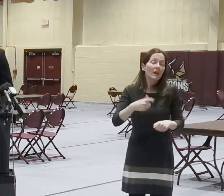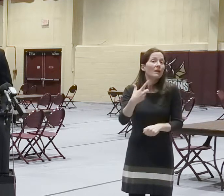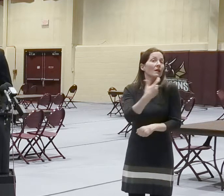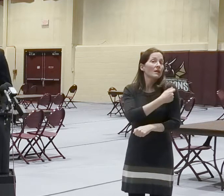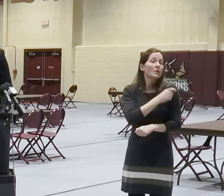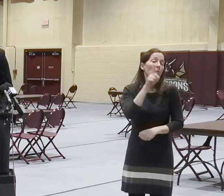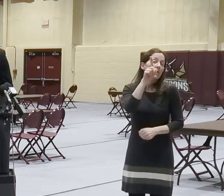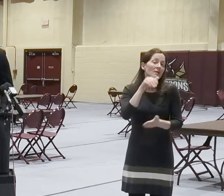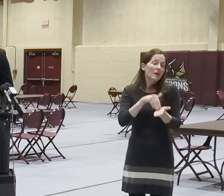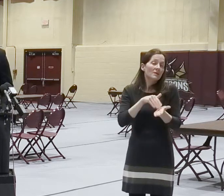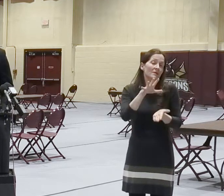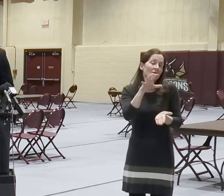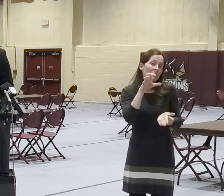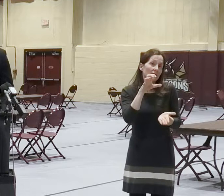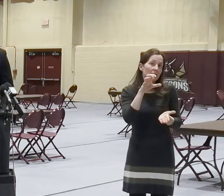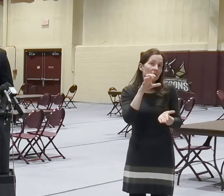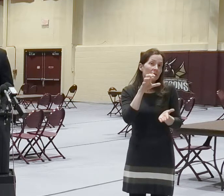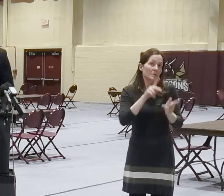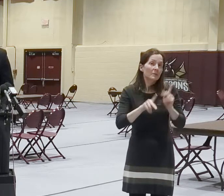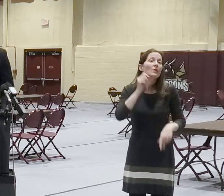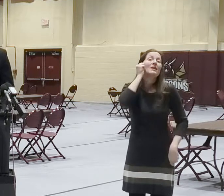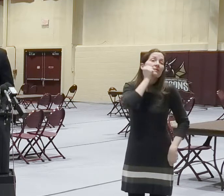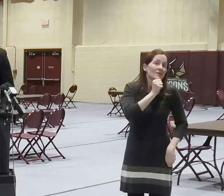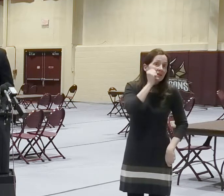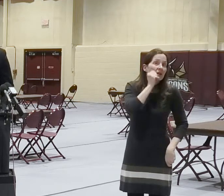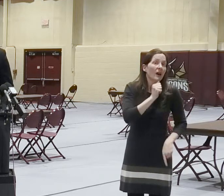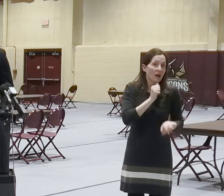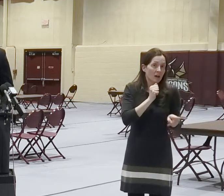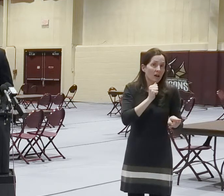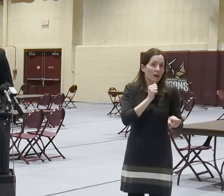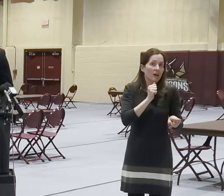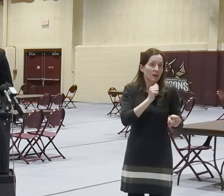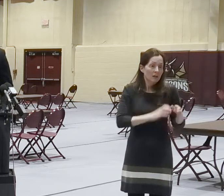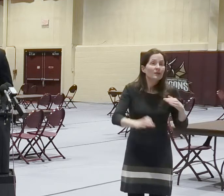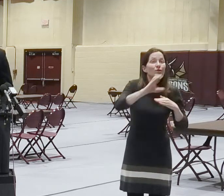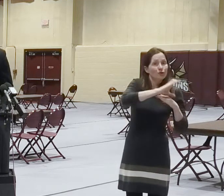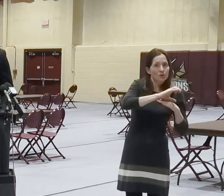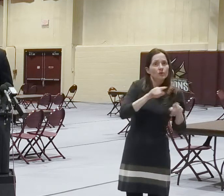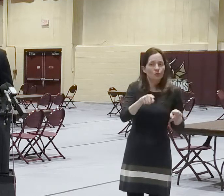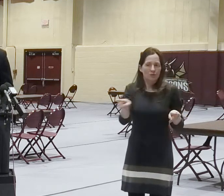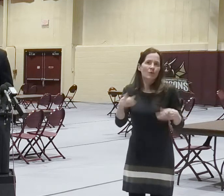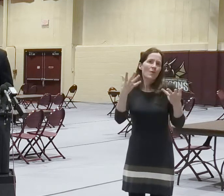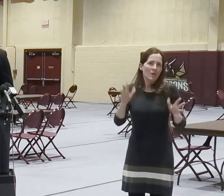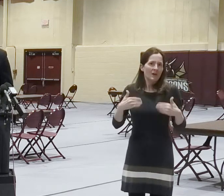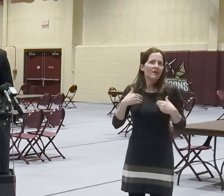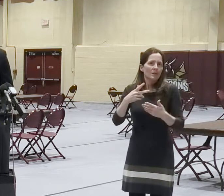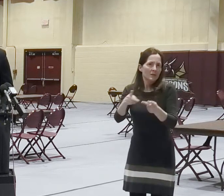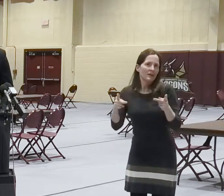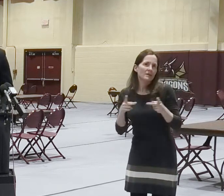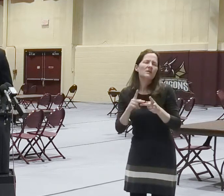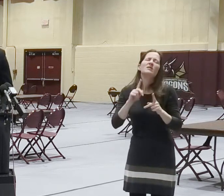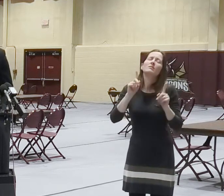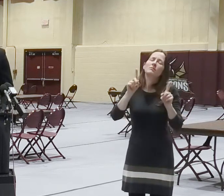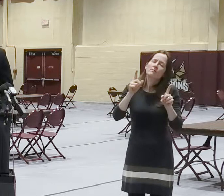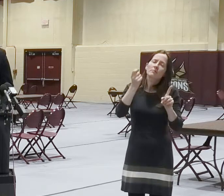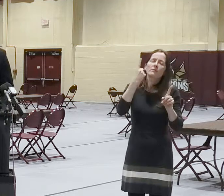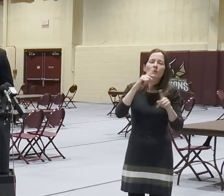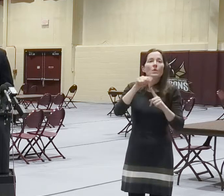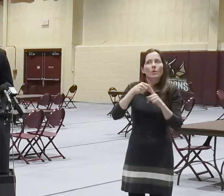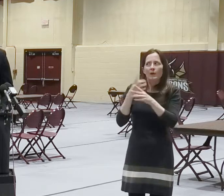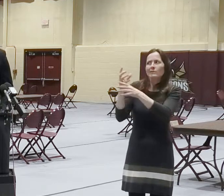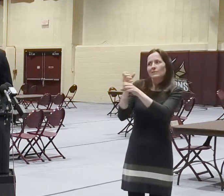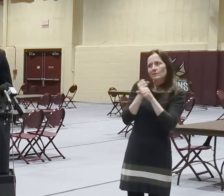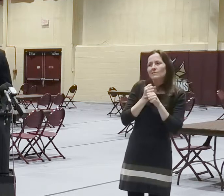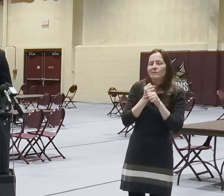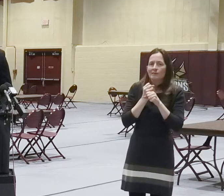1,500 additional people per day once we receive the additional vaccine from the state. I'd like to